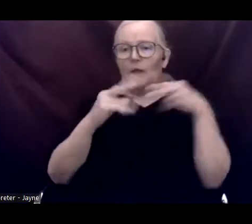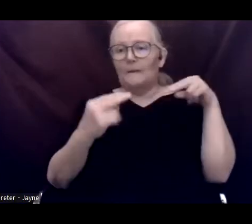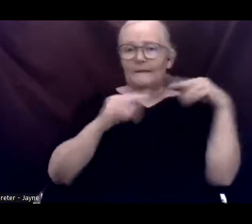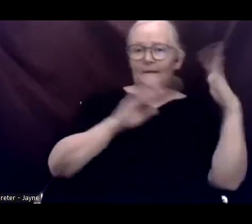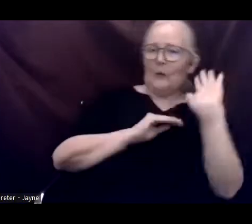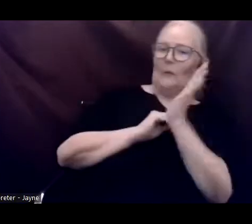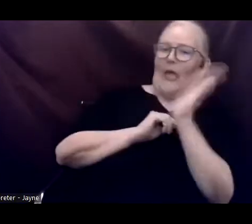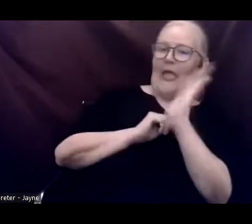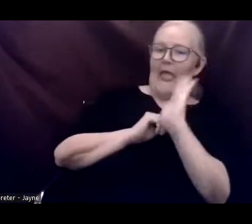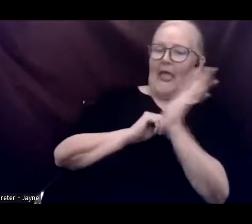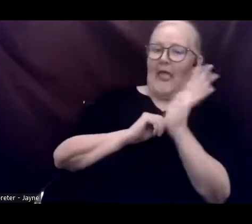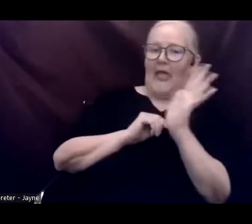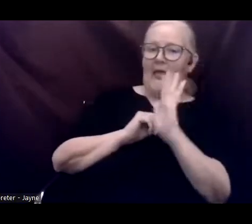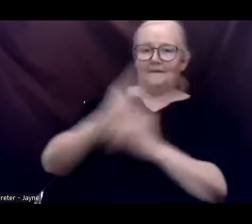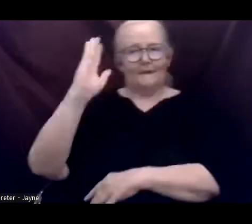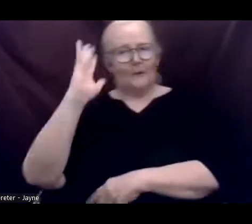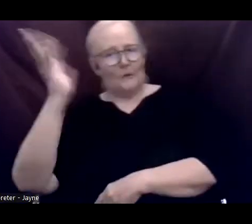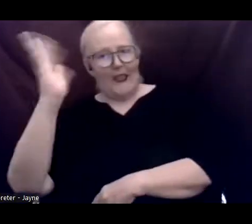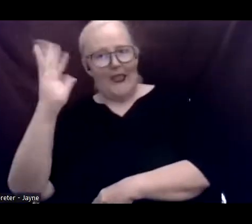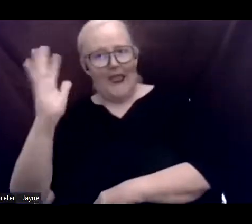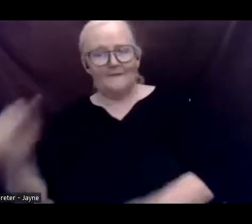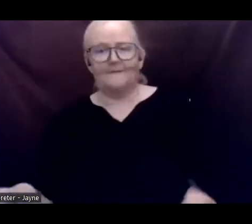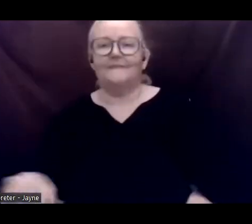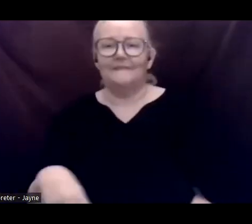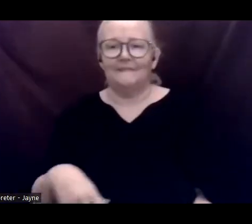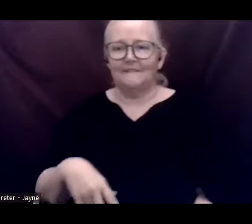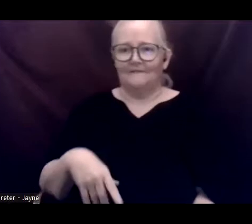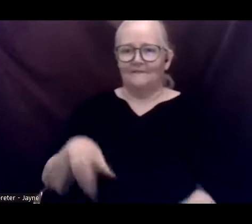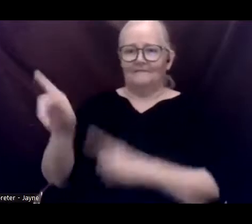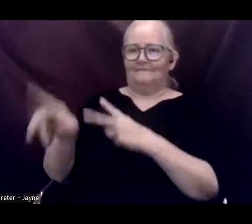camera to greet those joining us by Zoom. That's my left.